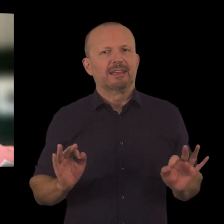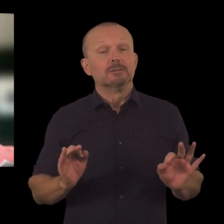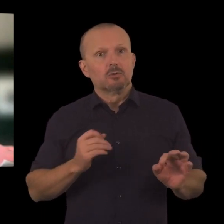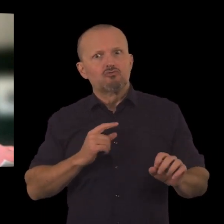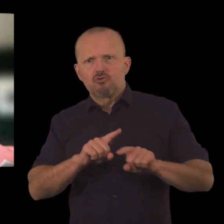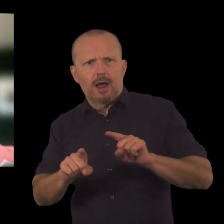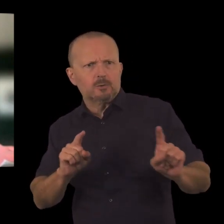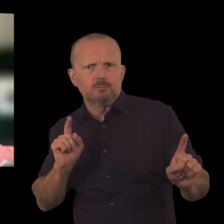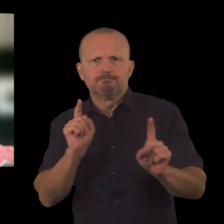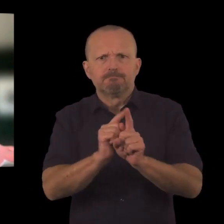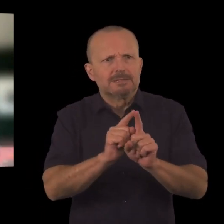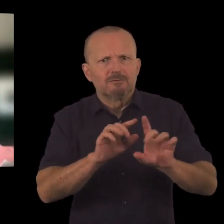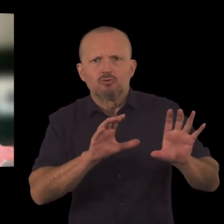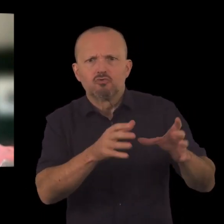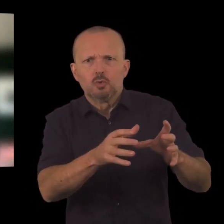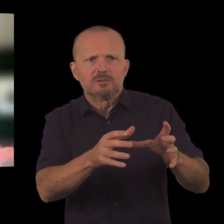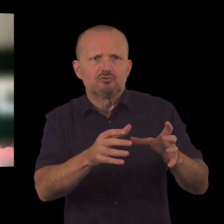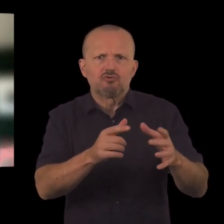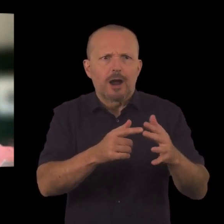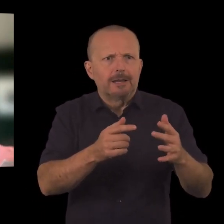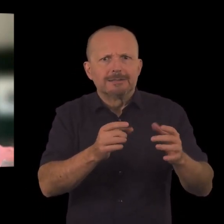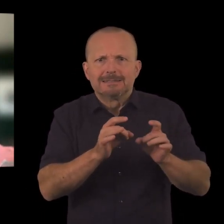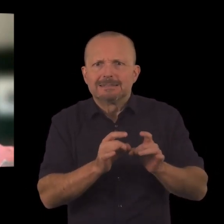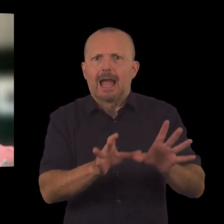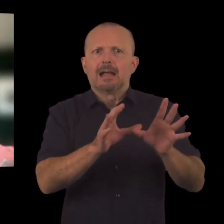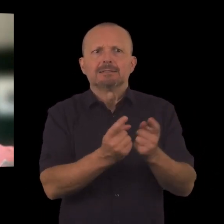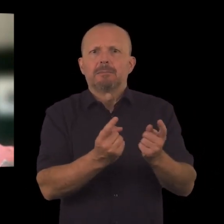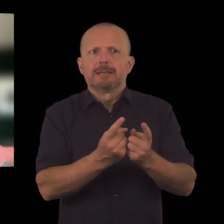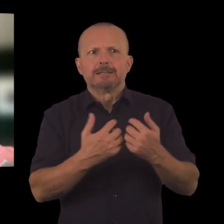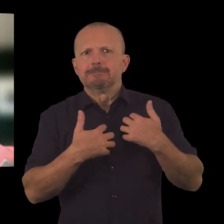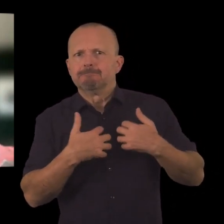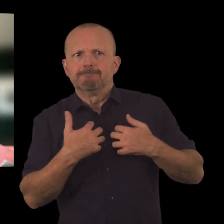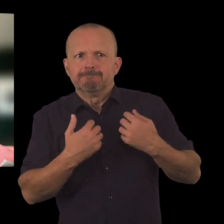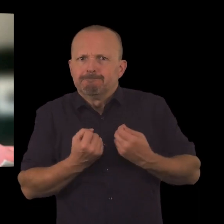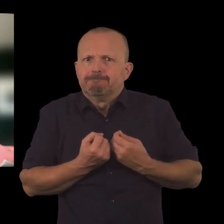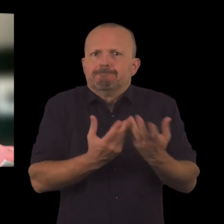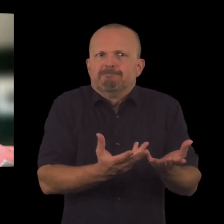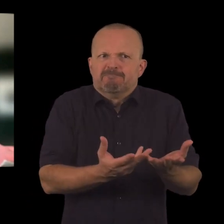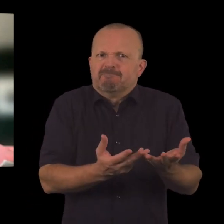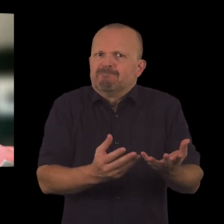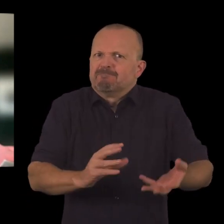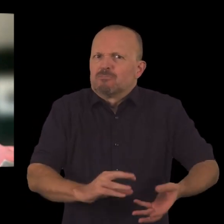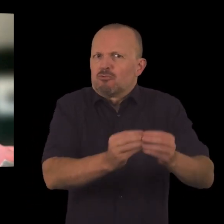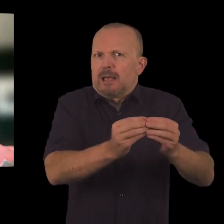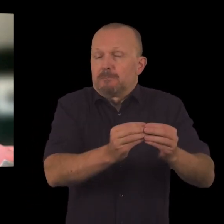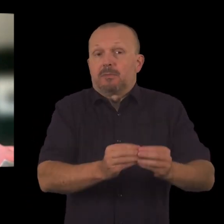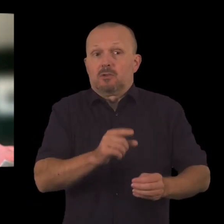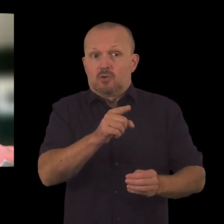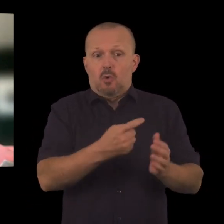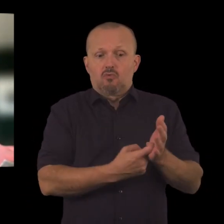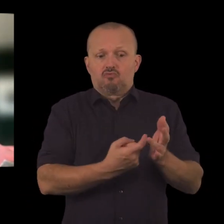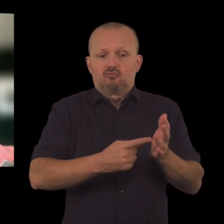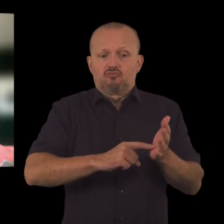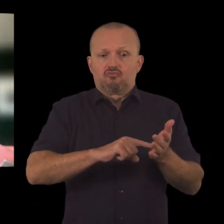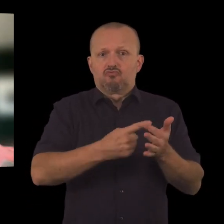want to do, because we also know this kind of work doesn't happen in lots of places. So trying to meet other groups